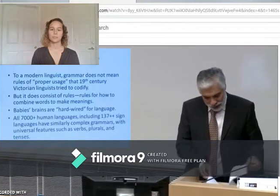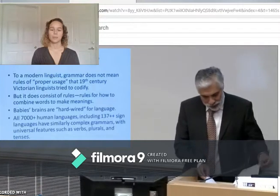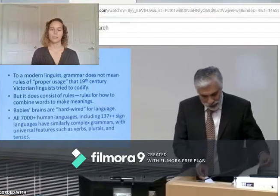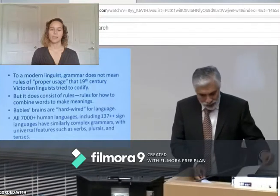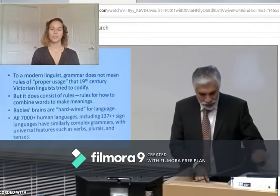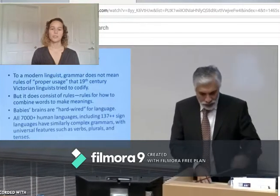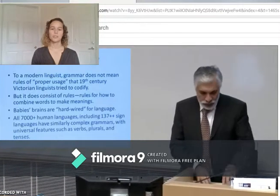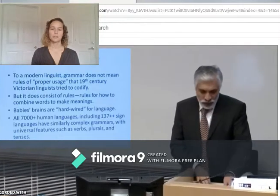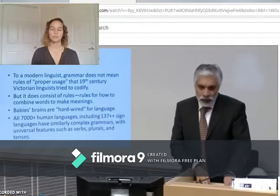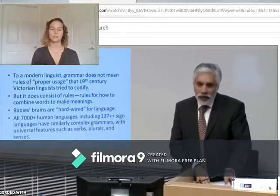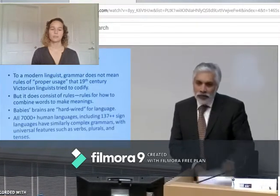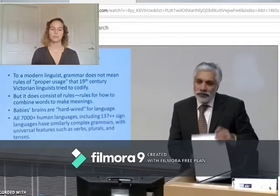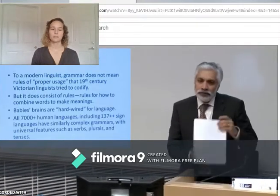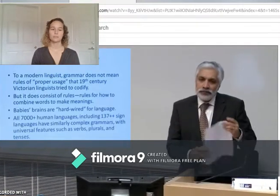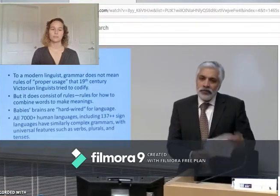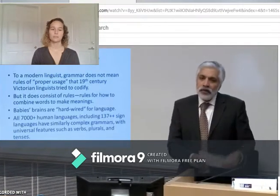Let me turn my page.